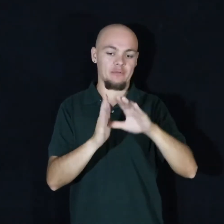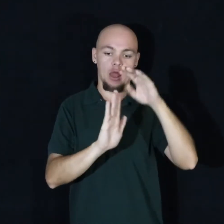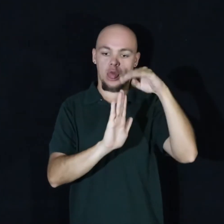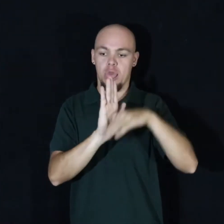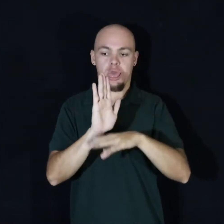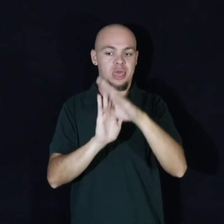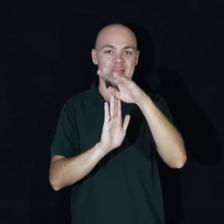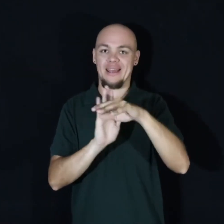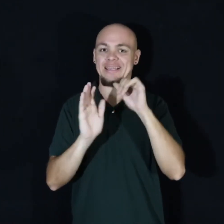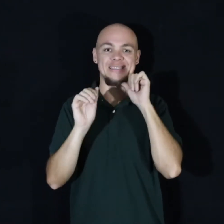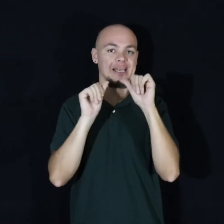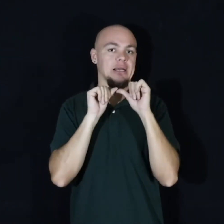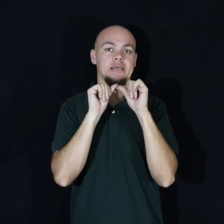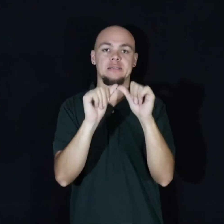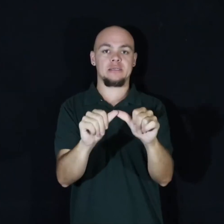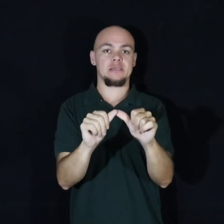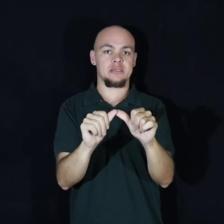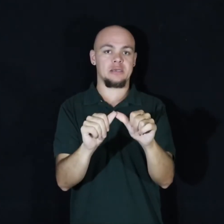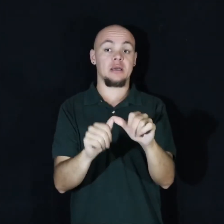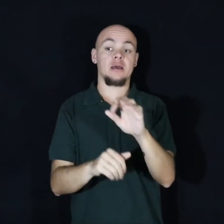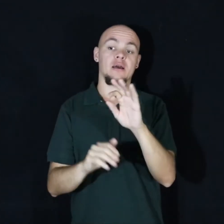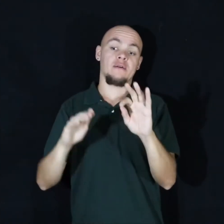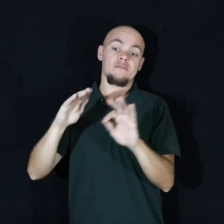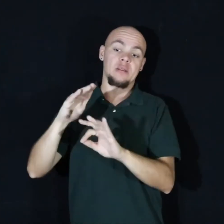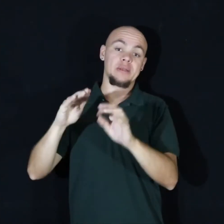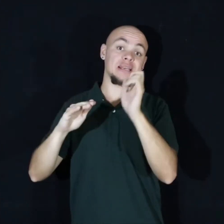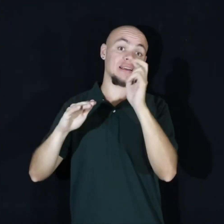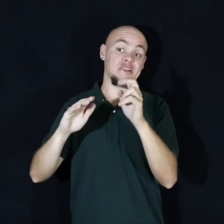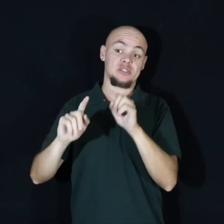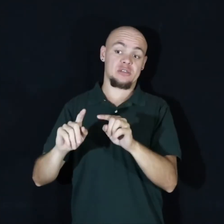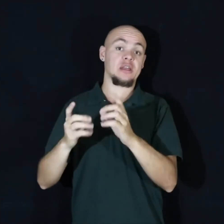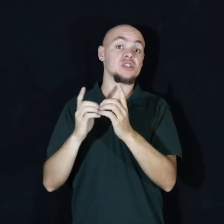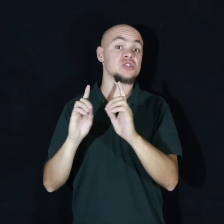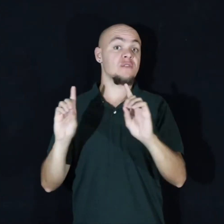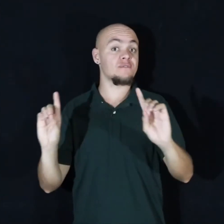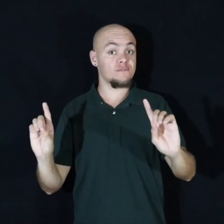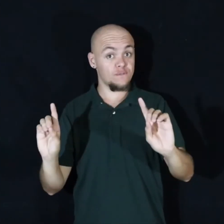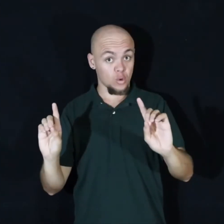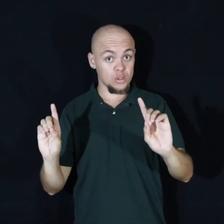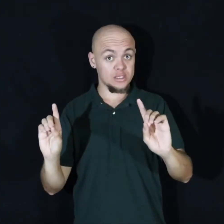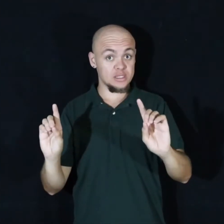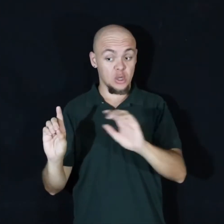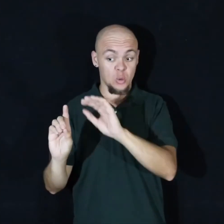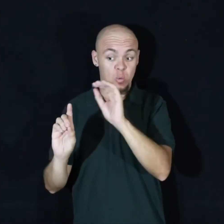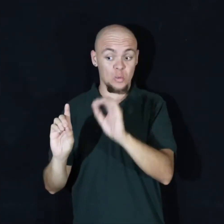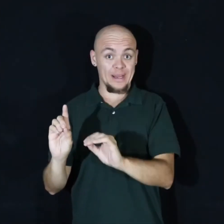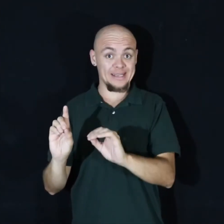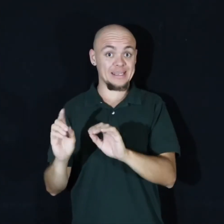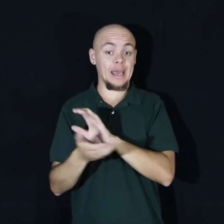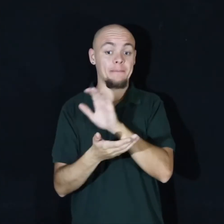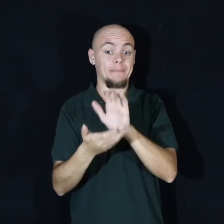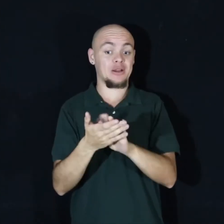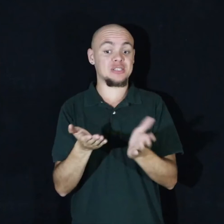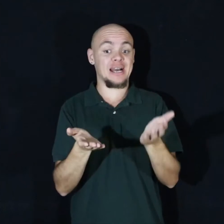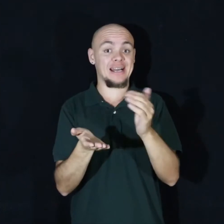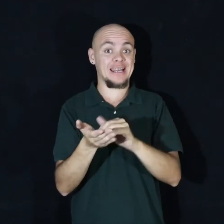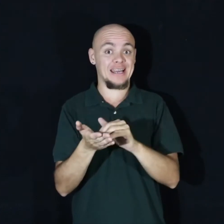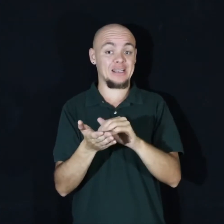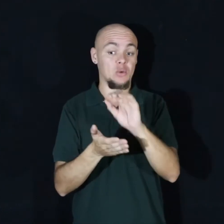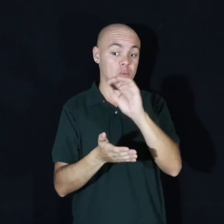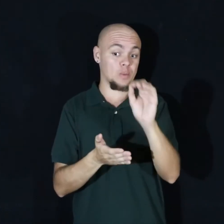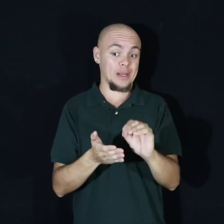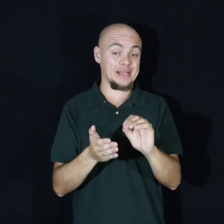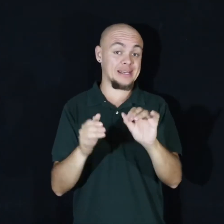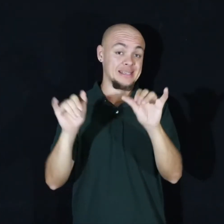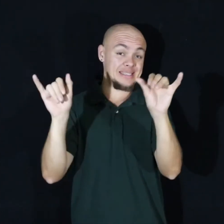When you look at evangelical Christians and the fact that they have a divorce rate equal to non-Christians and a remarriage rate almost exactly